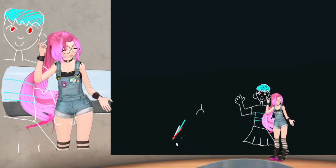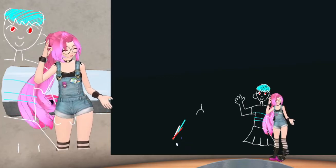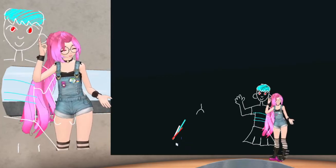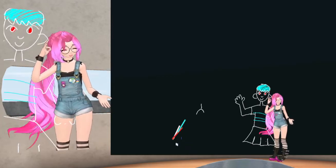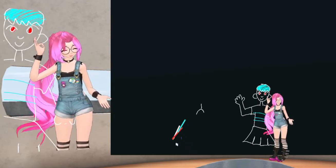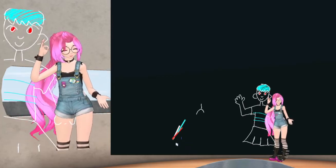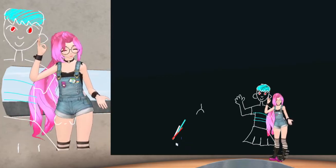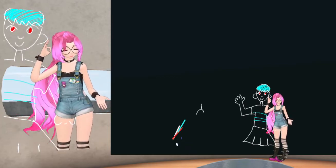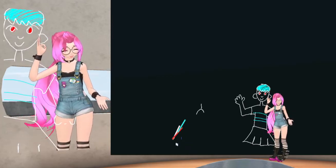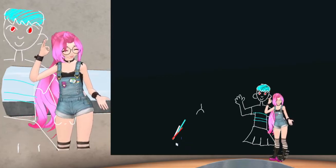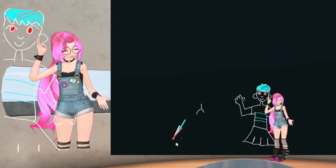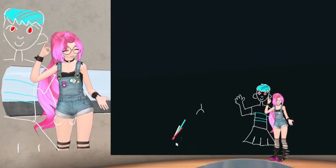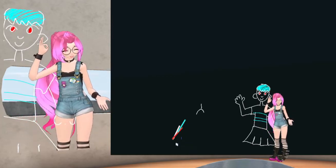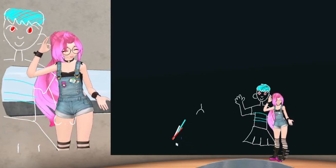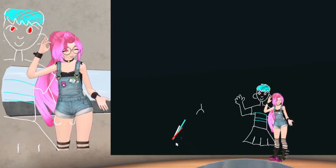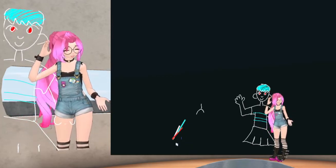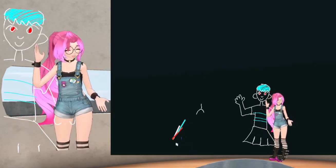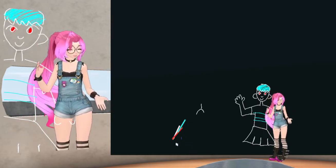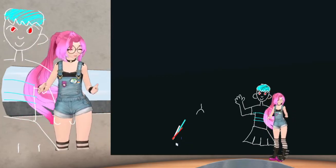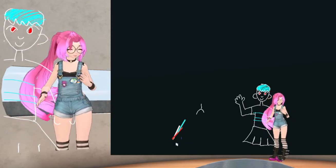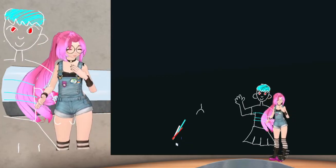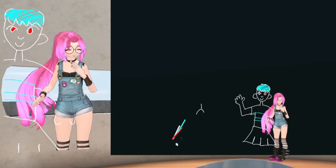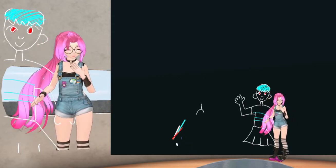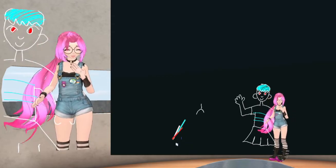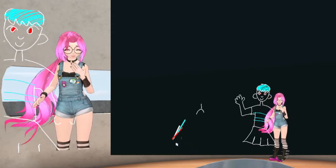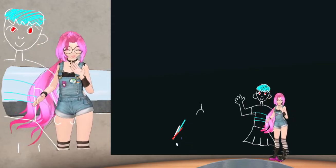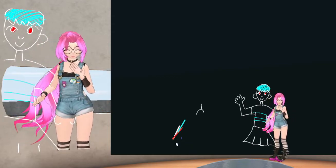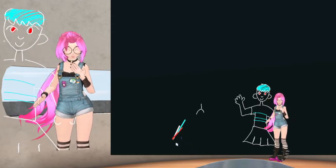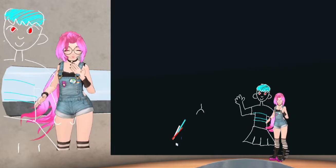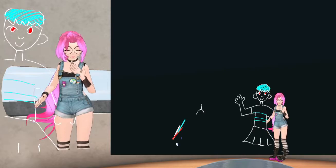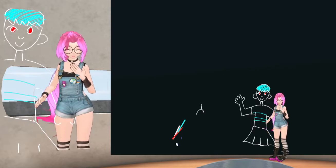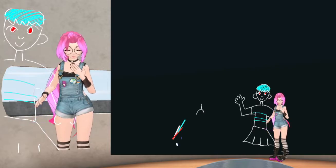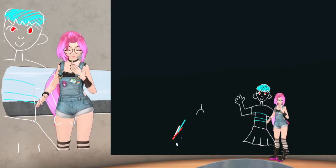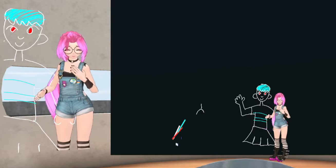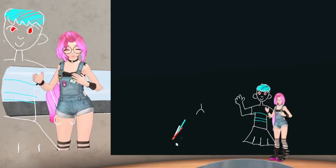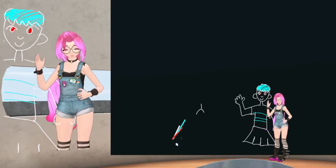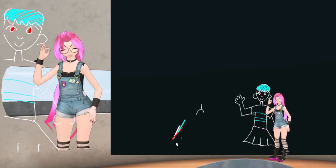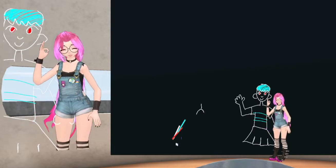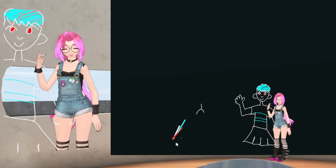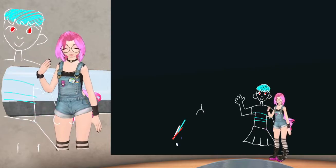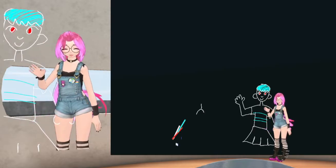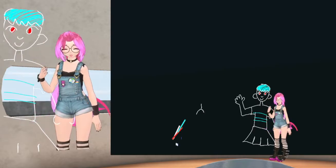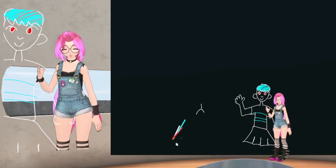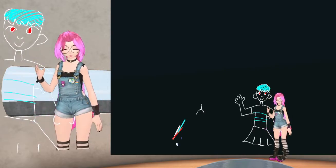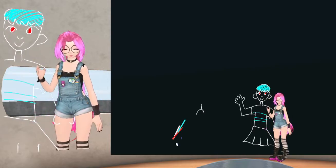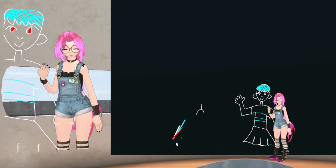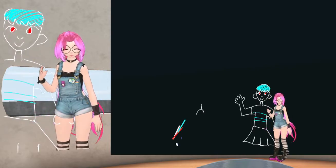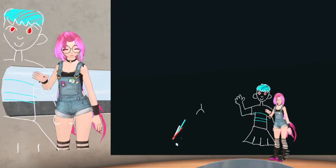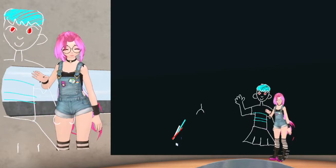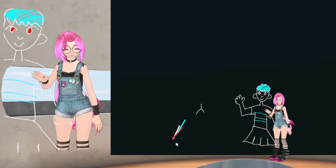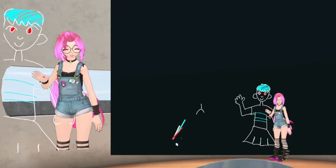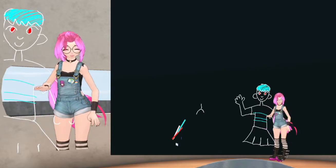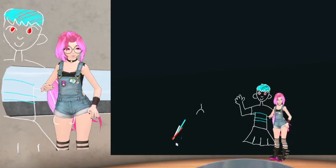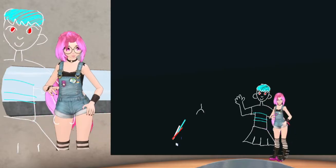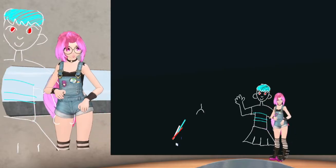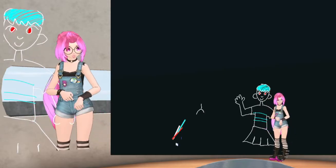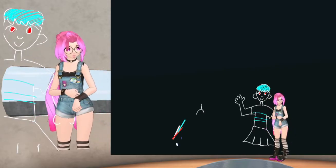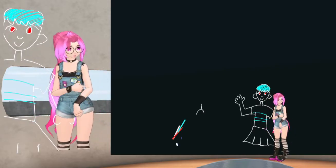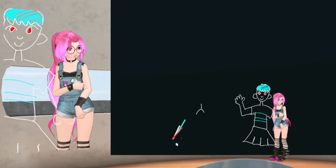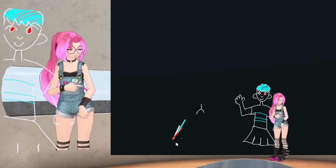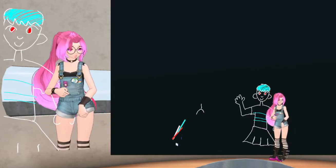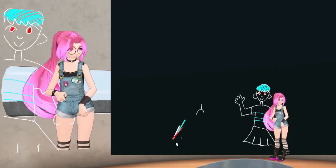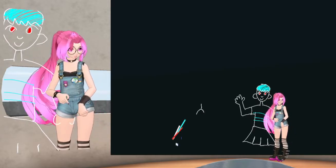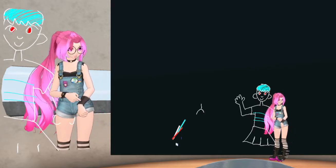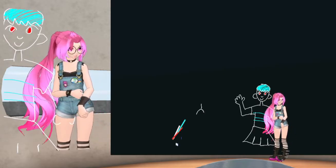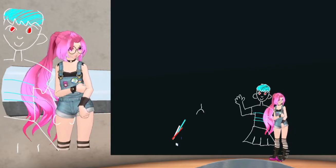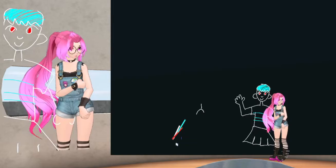is their hair? Can you describe their hair to me? Their hair is blue. Their hair is blue. Is their hair long?